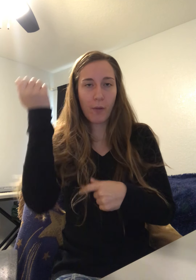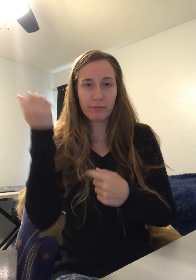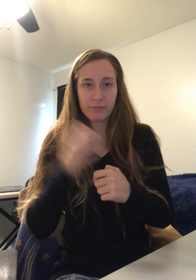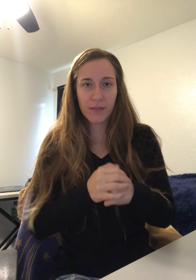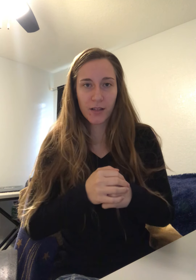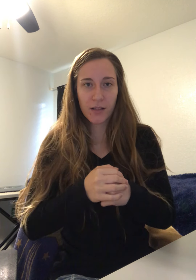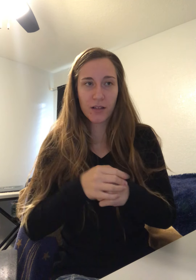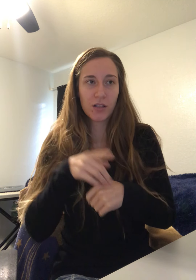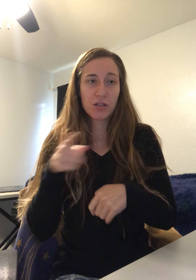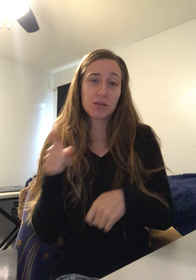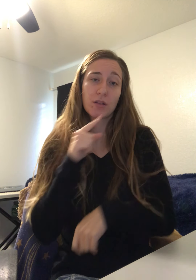of like, really?